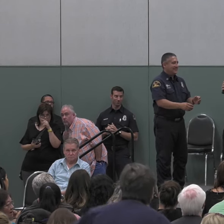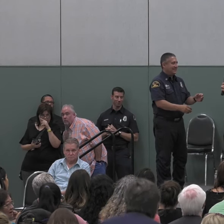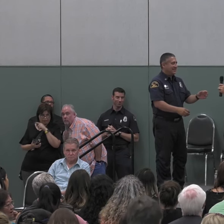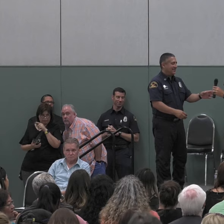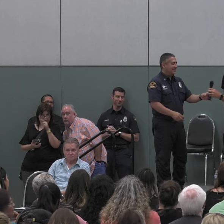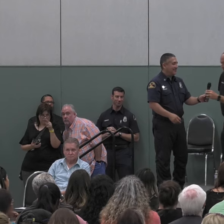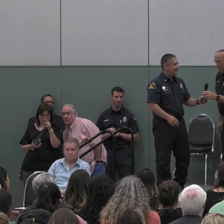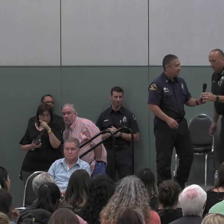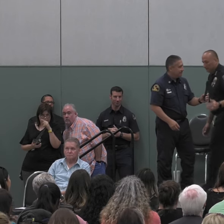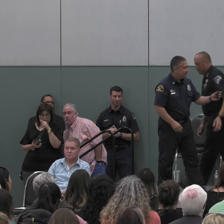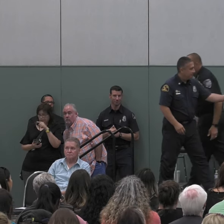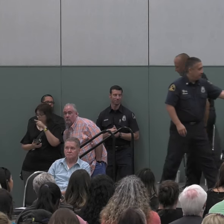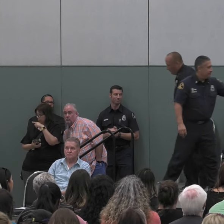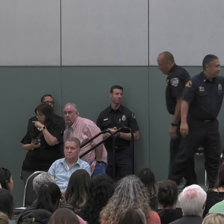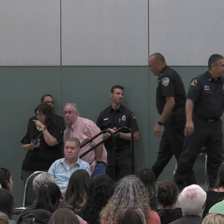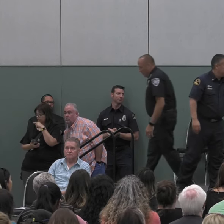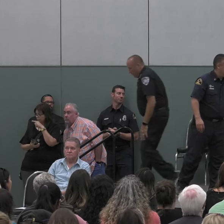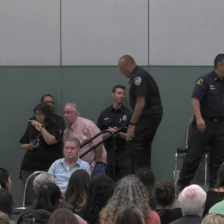Thanks.